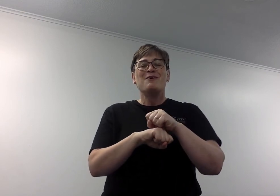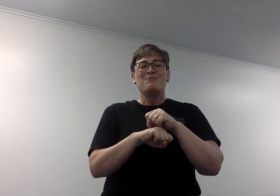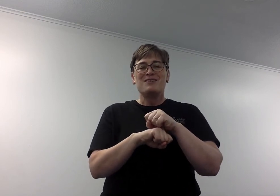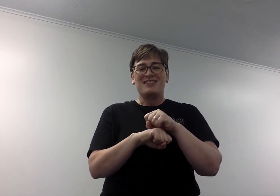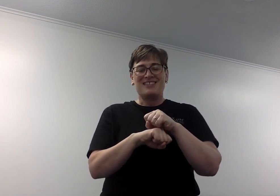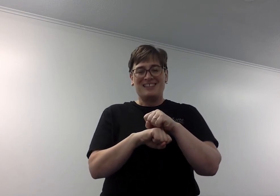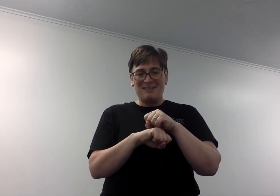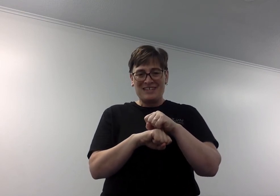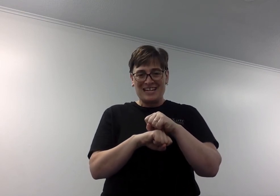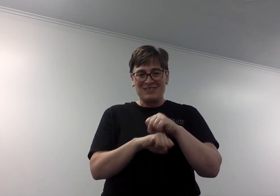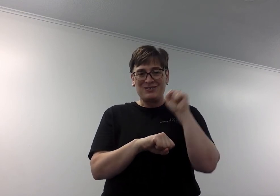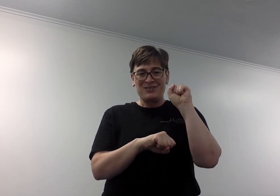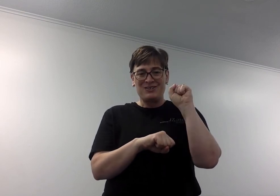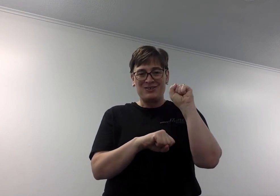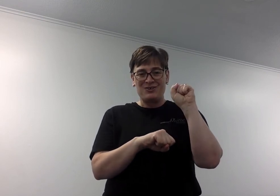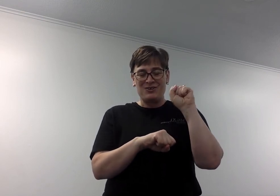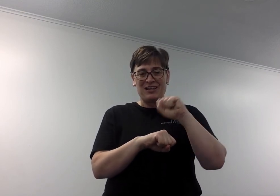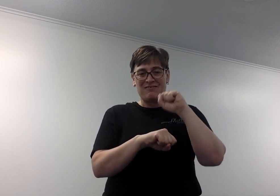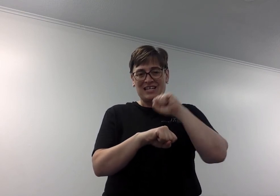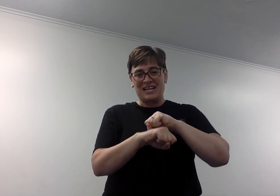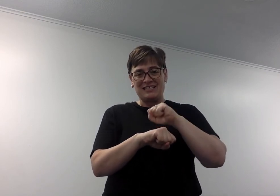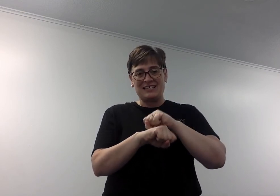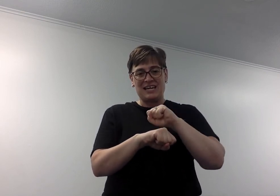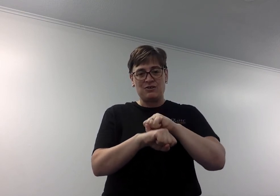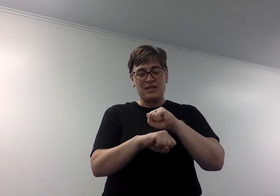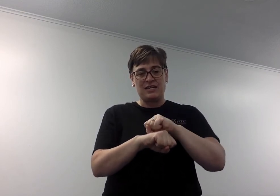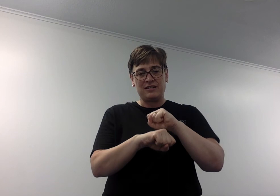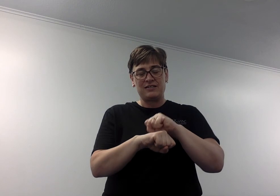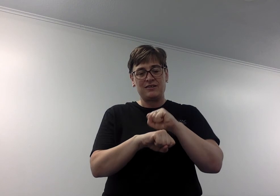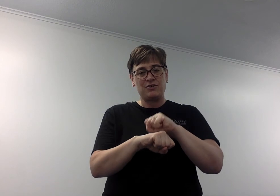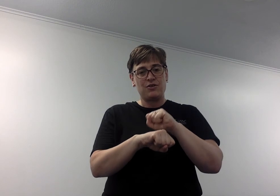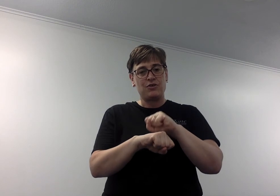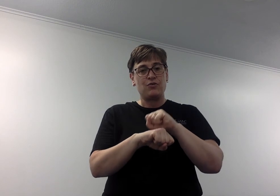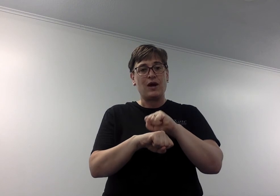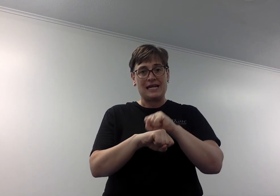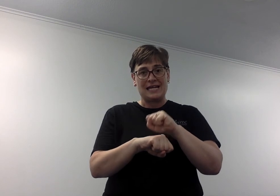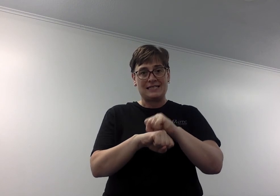with left-handers, you do your left S, and you hit the right S.